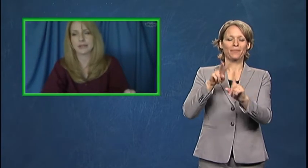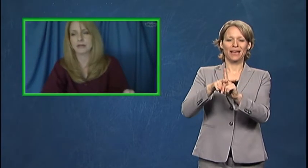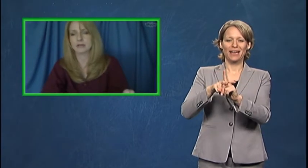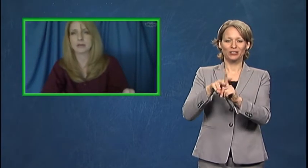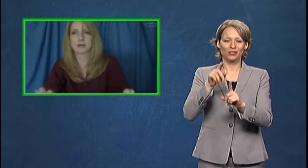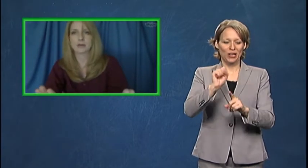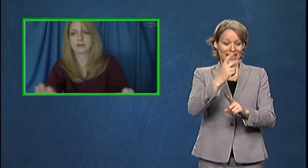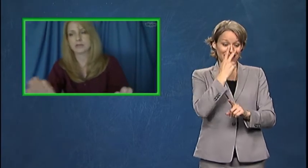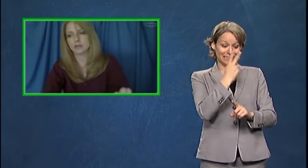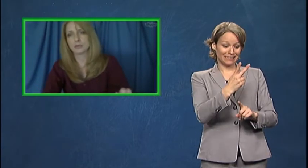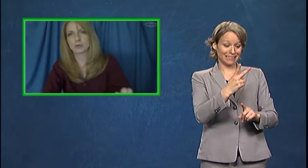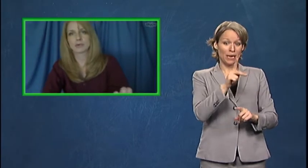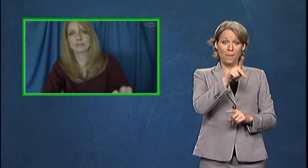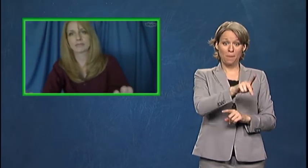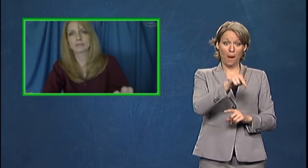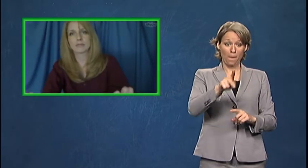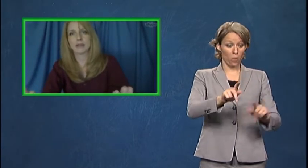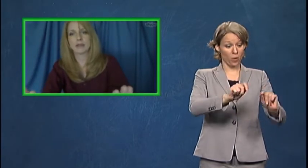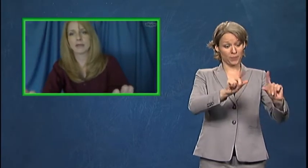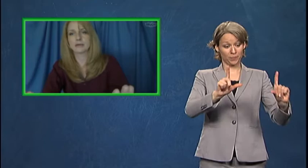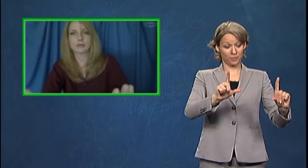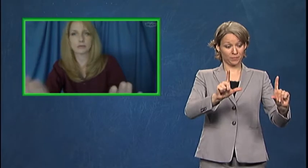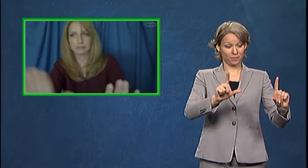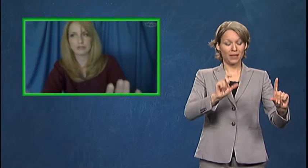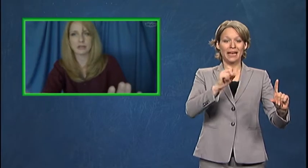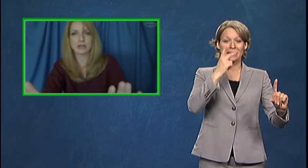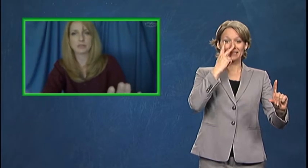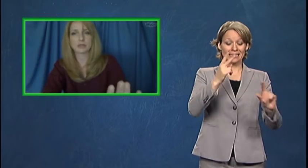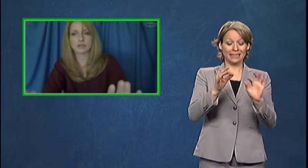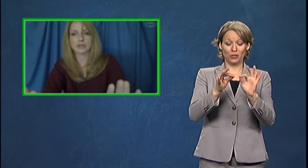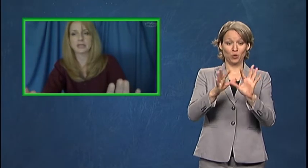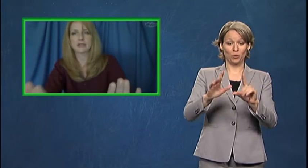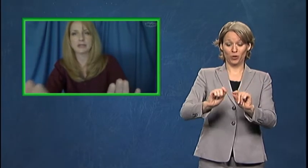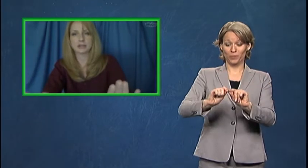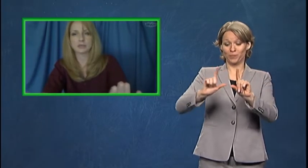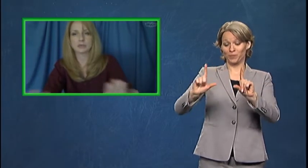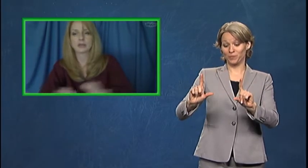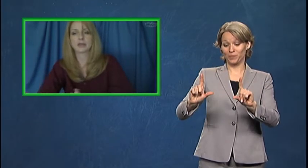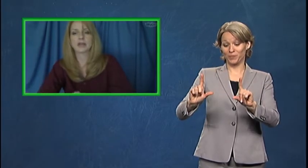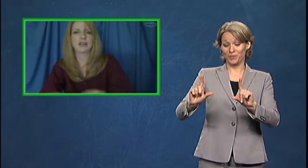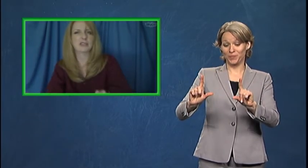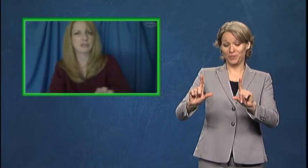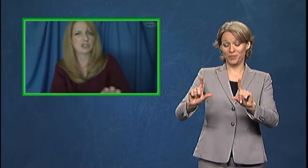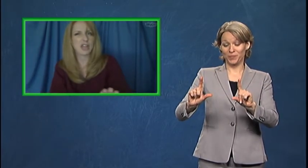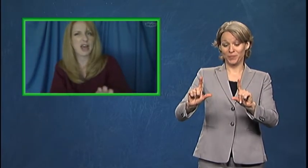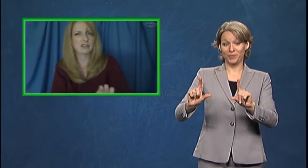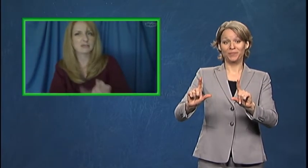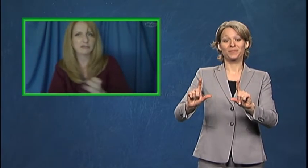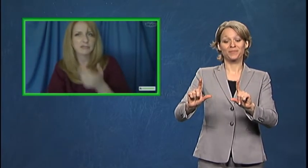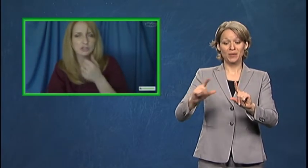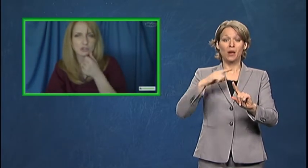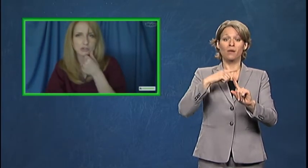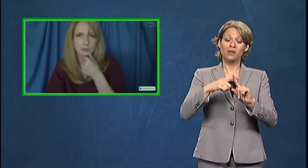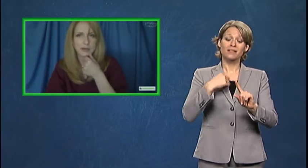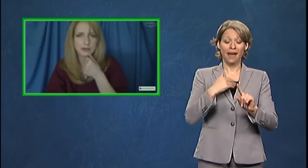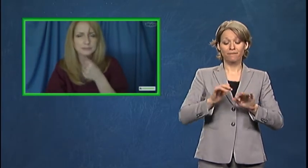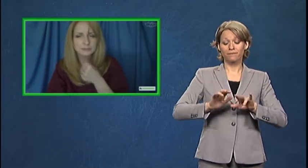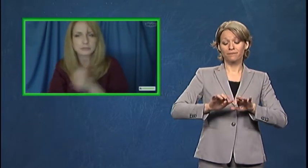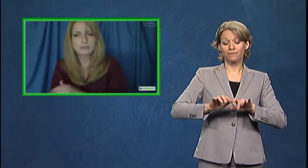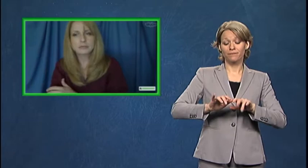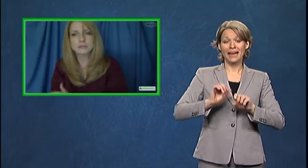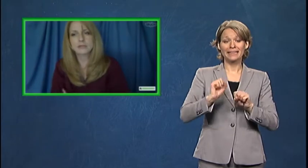PowerPoint and the interpreter or the other person on the other end, the interpreter, and then there's a chat feature as